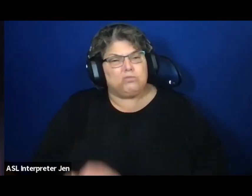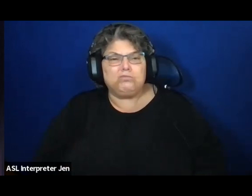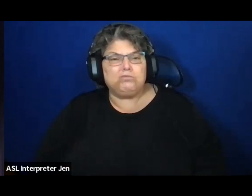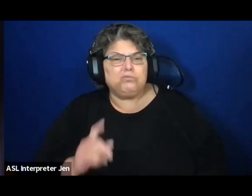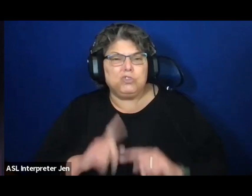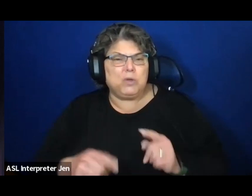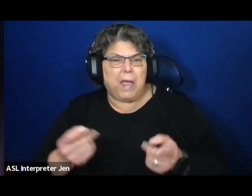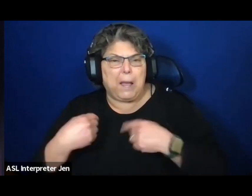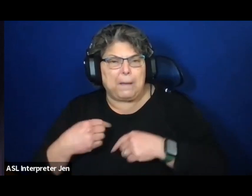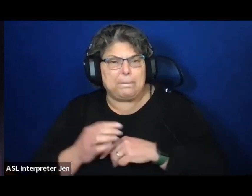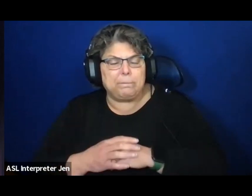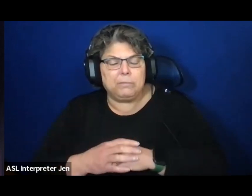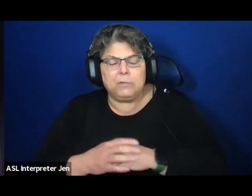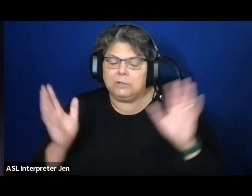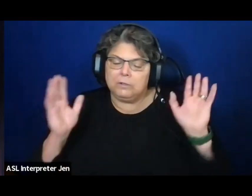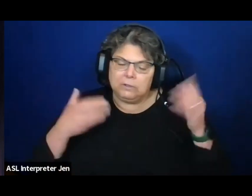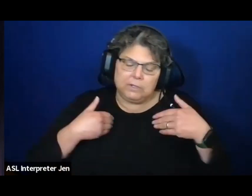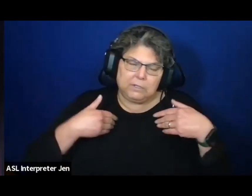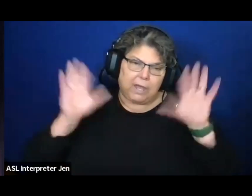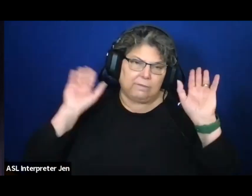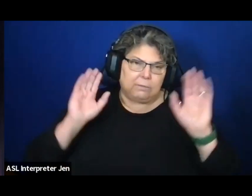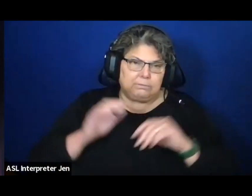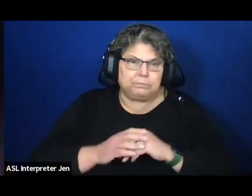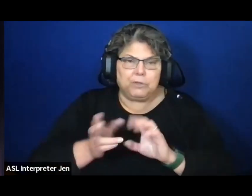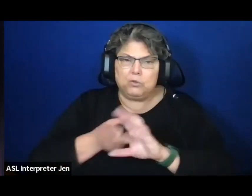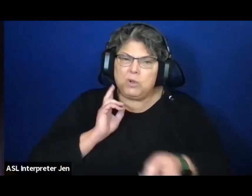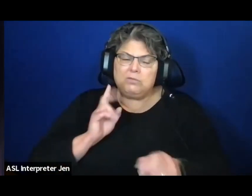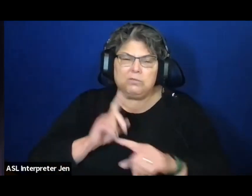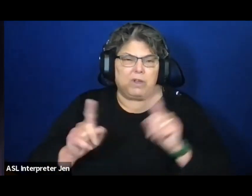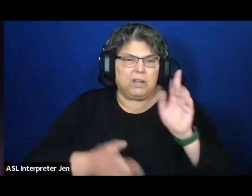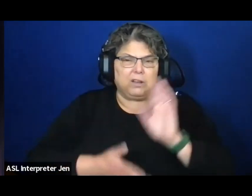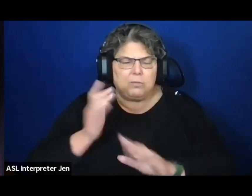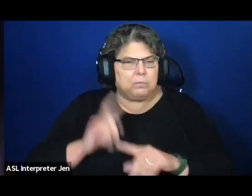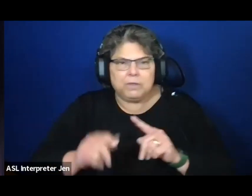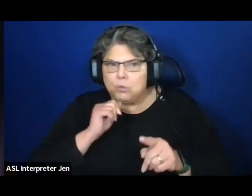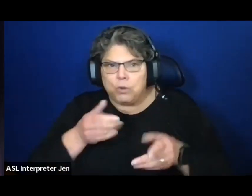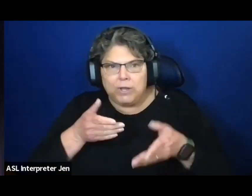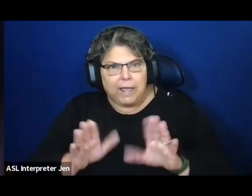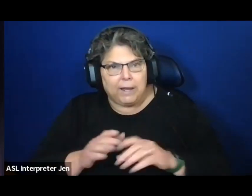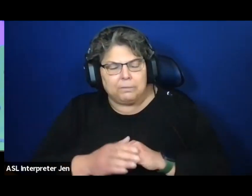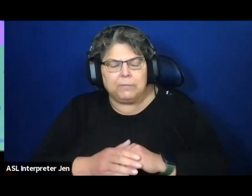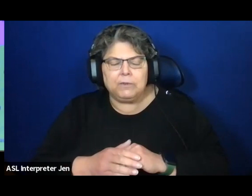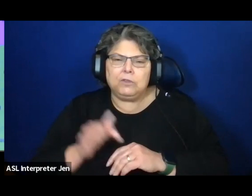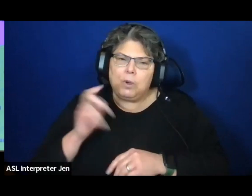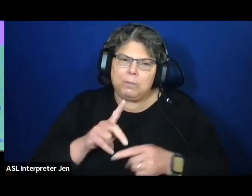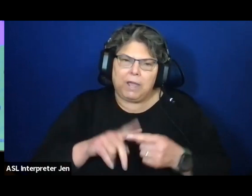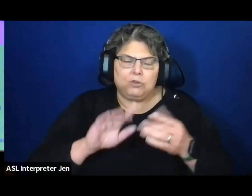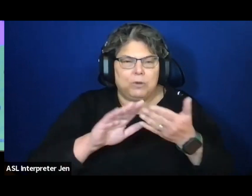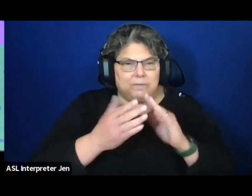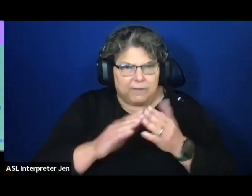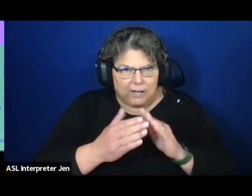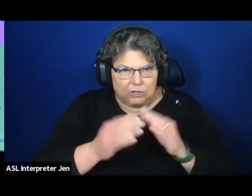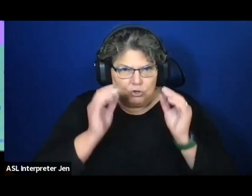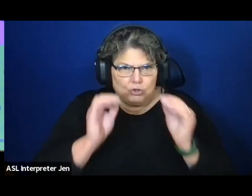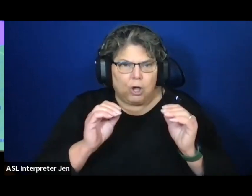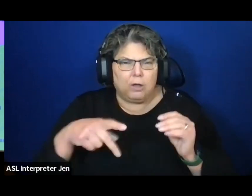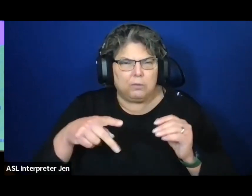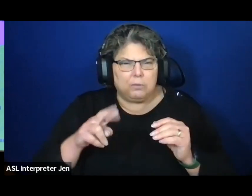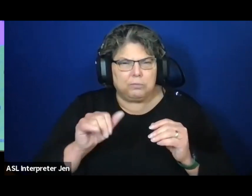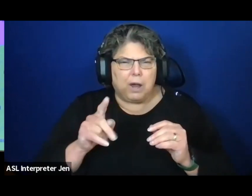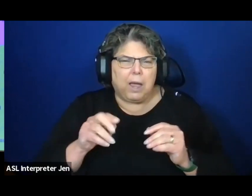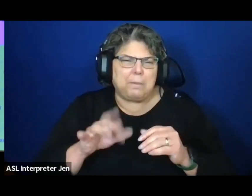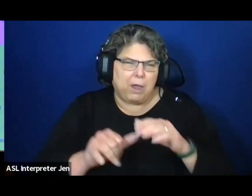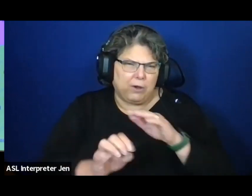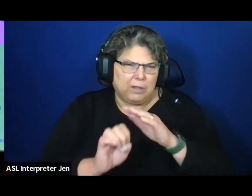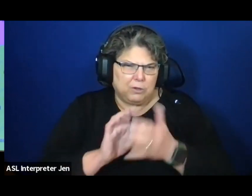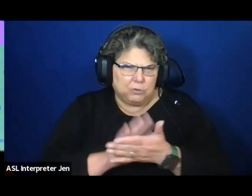here. So he gave up, quit. He was ready to go, but they wouldn't let him. So he went back to his village, taught primary school, moved into